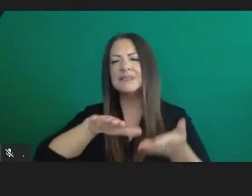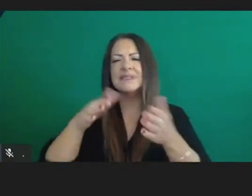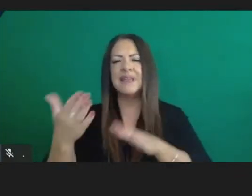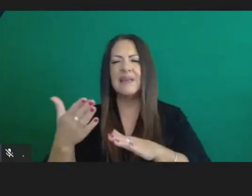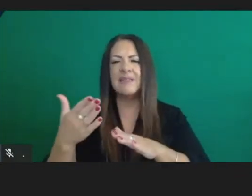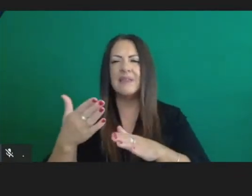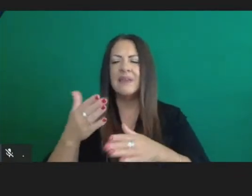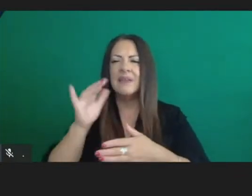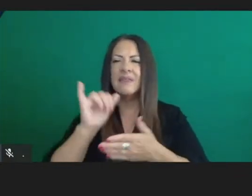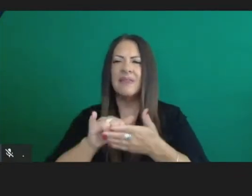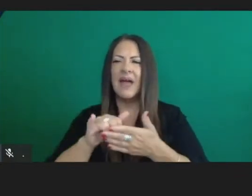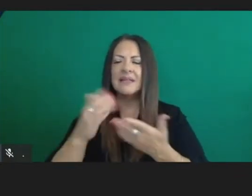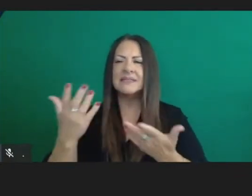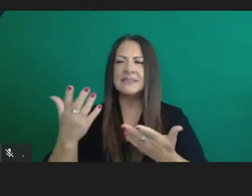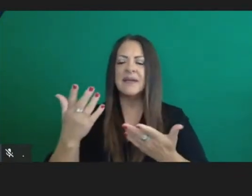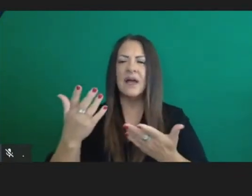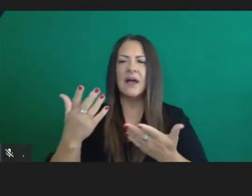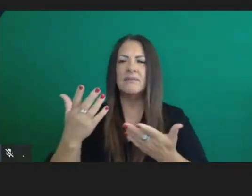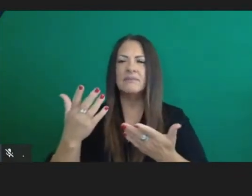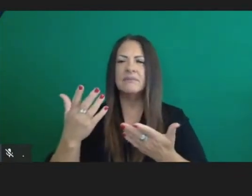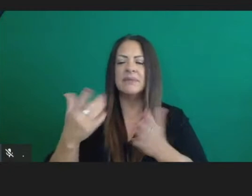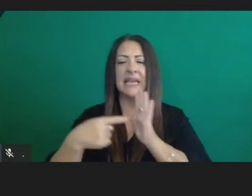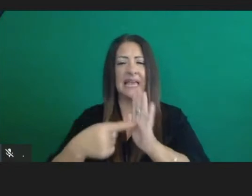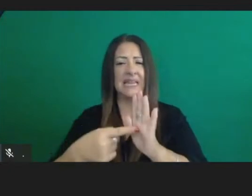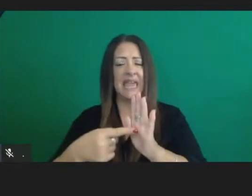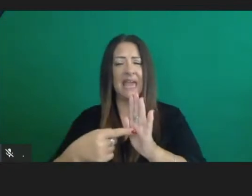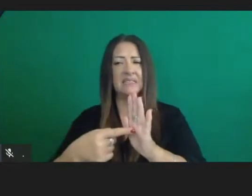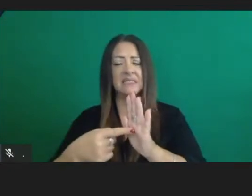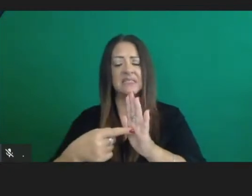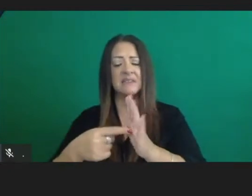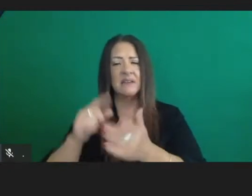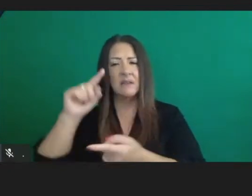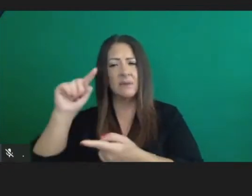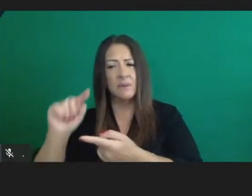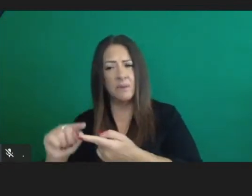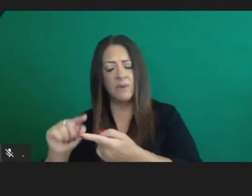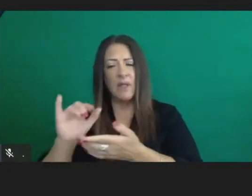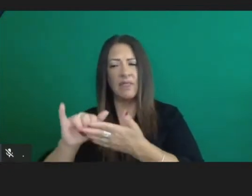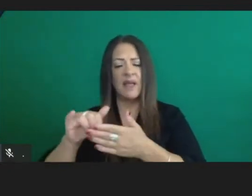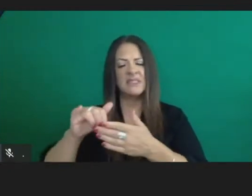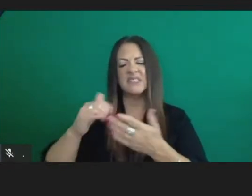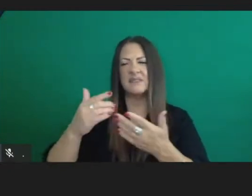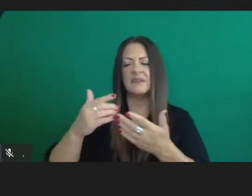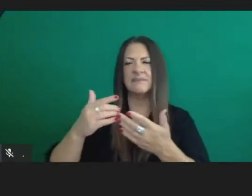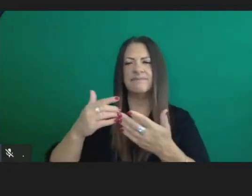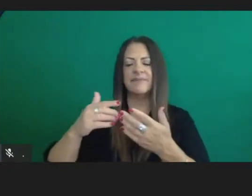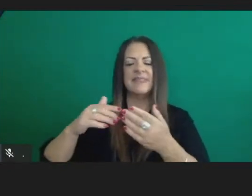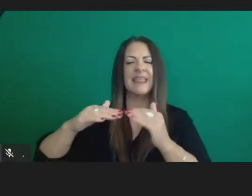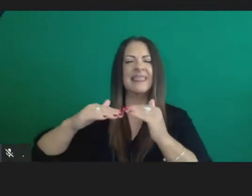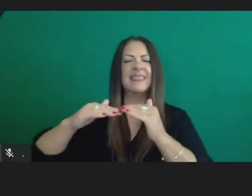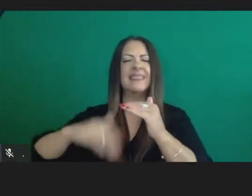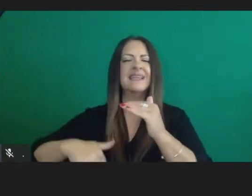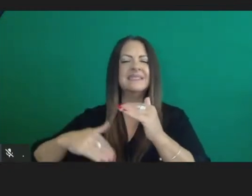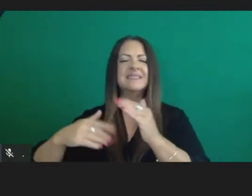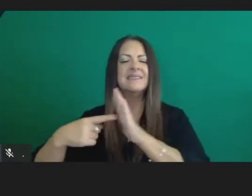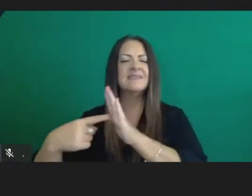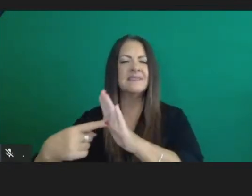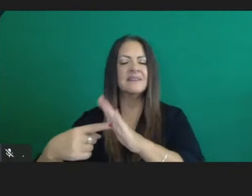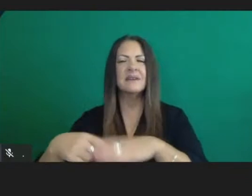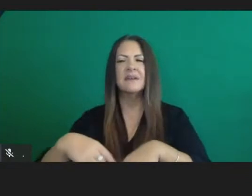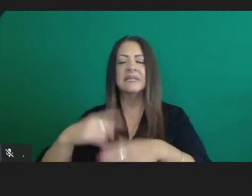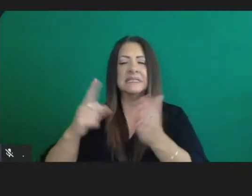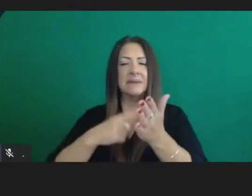lagging indicator. Also, there is quite a bit of delay sometimes between